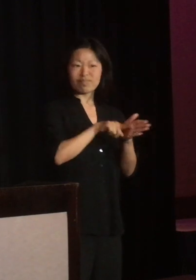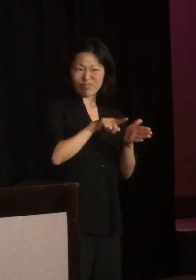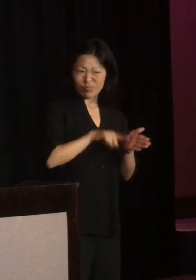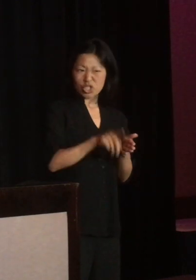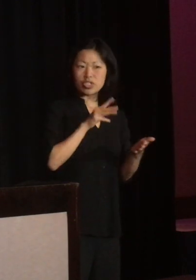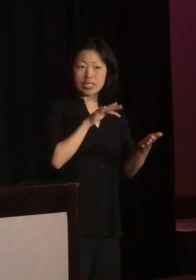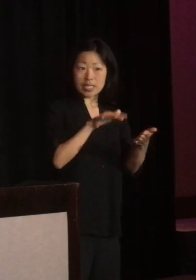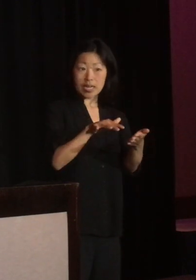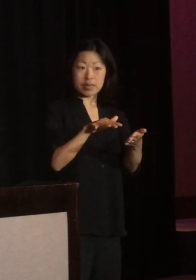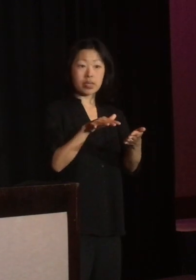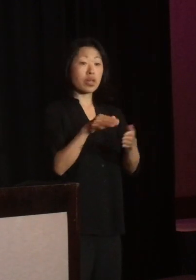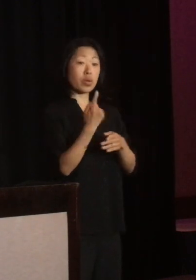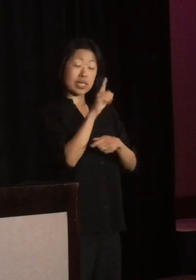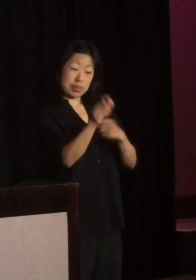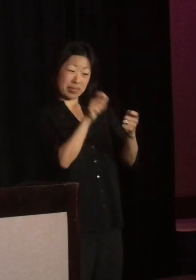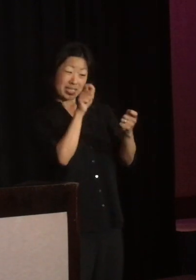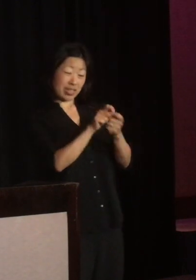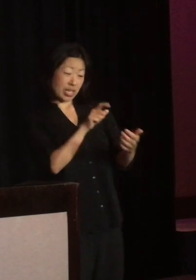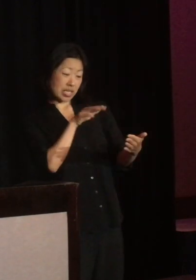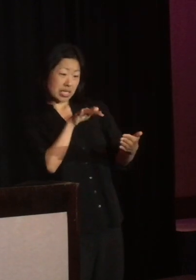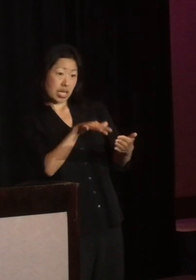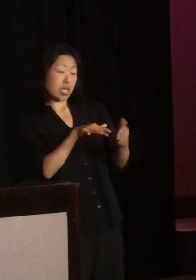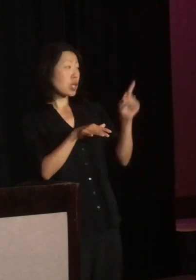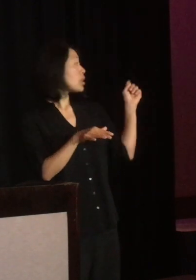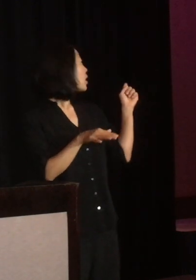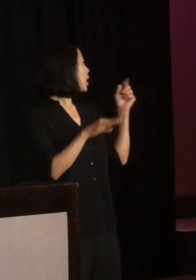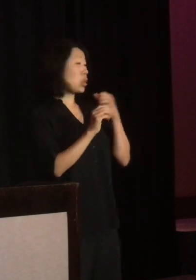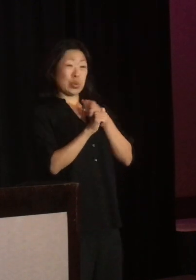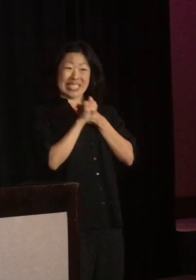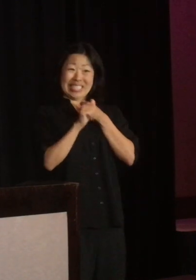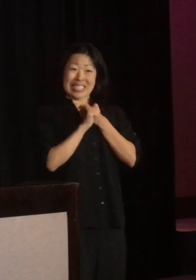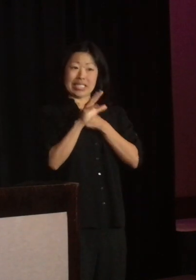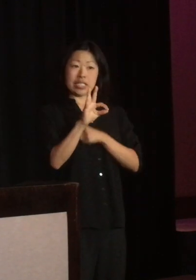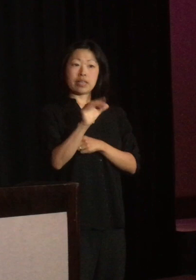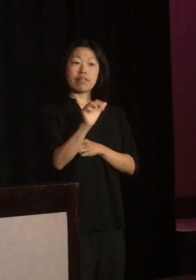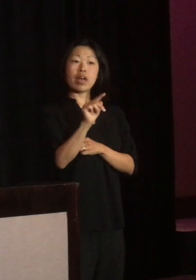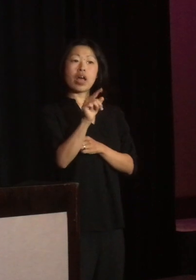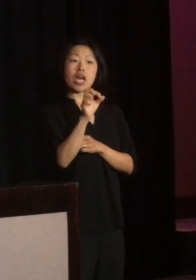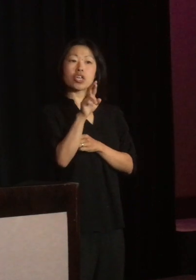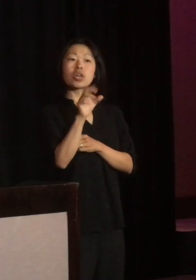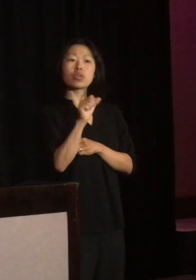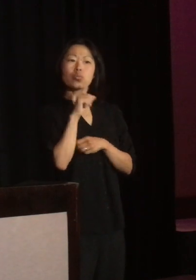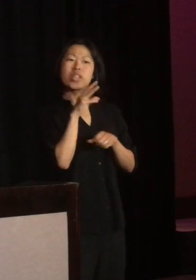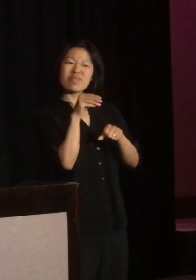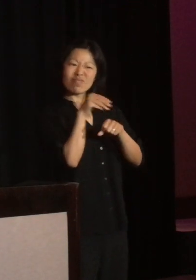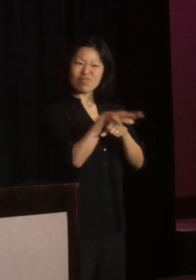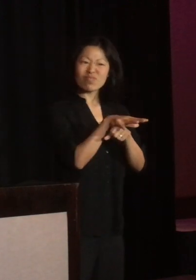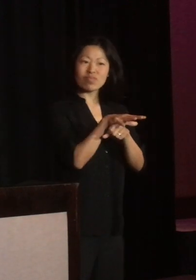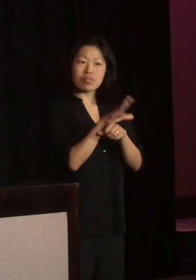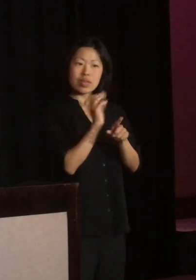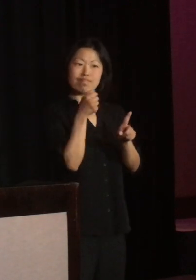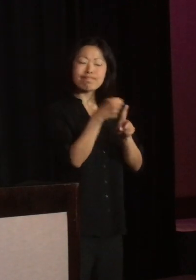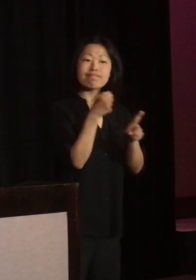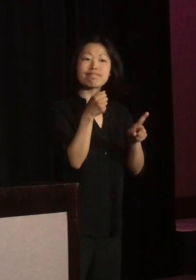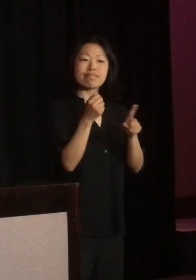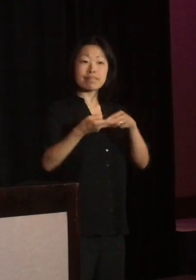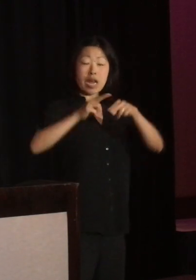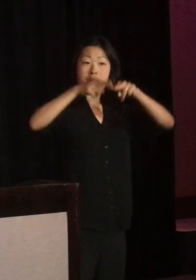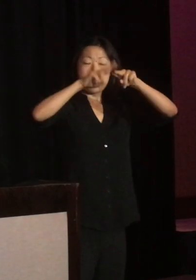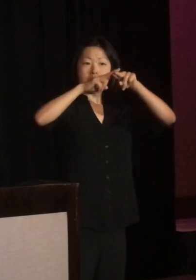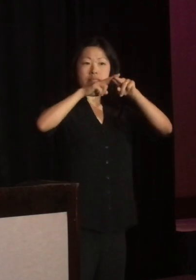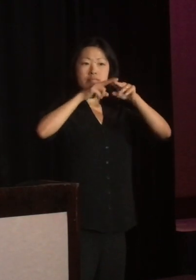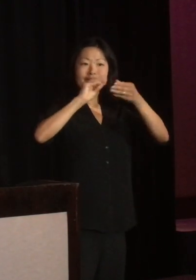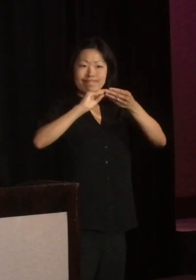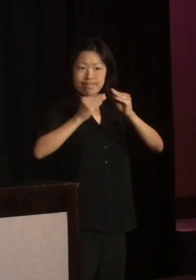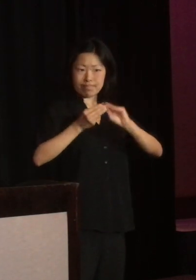In this particular study, some of the risk factors that were also noted to contribute to these higher rates of mental illness, or to